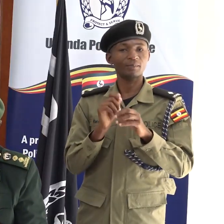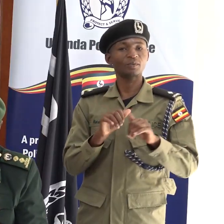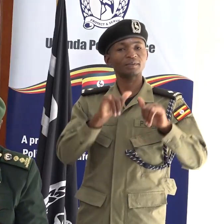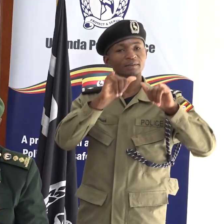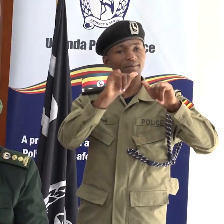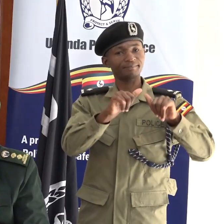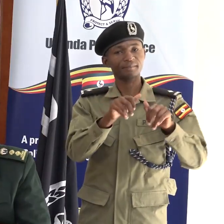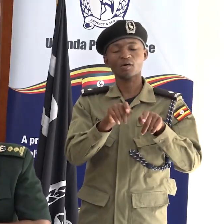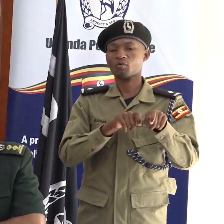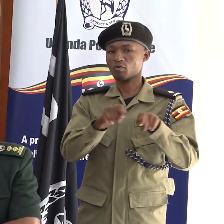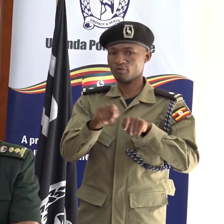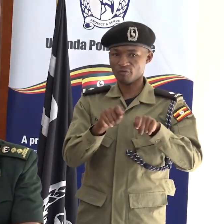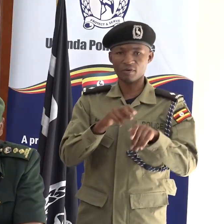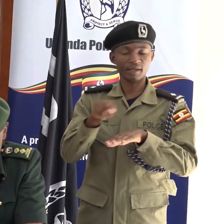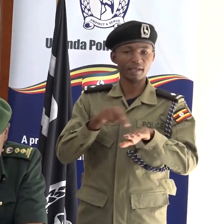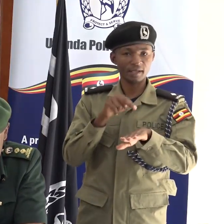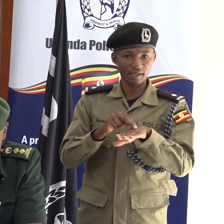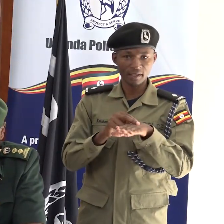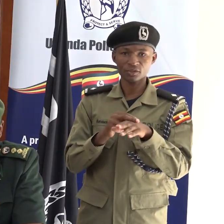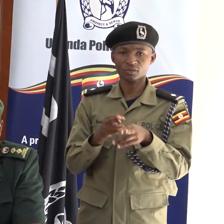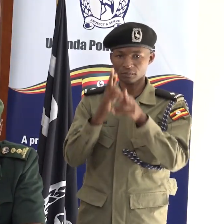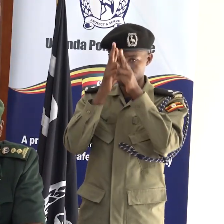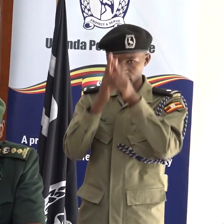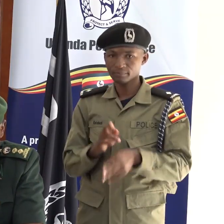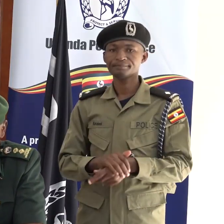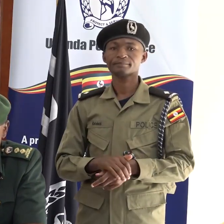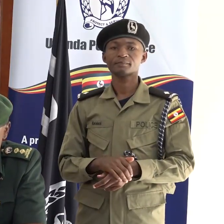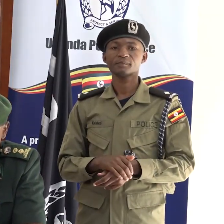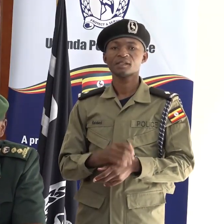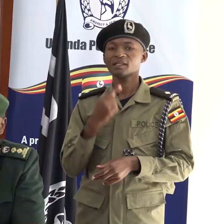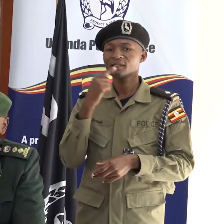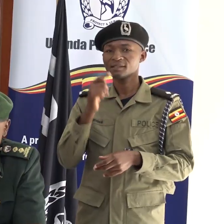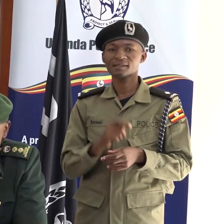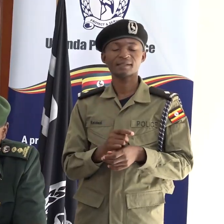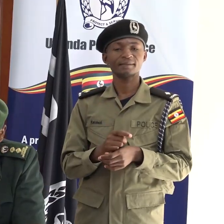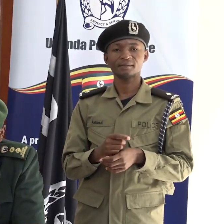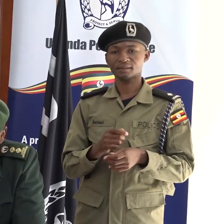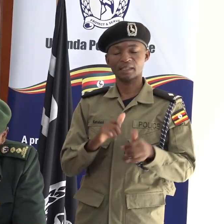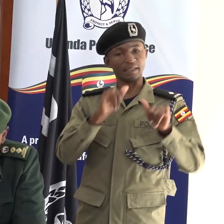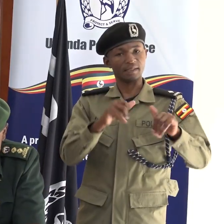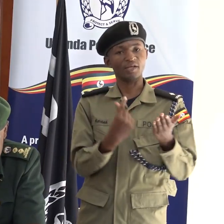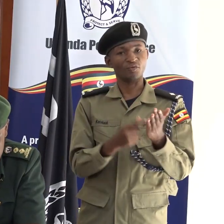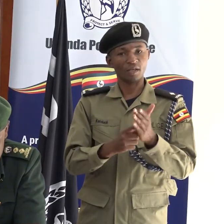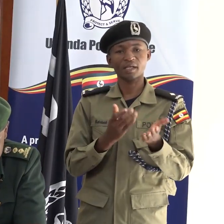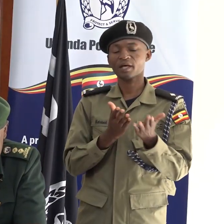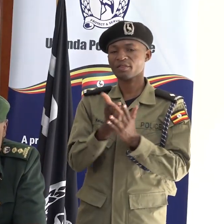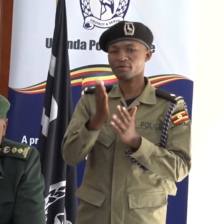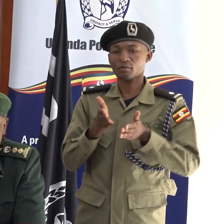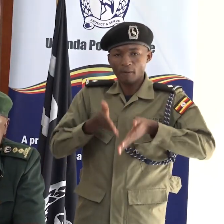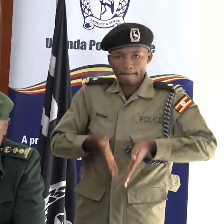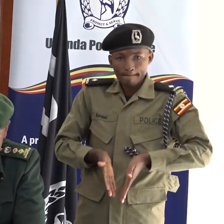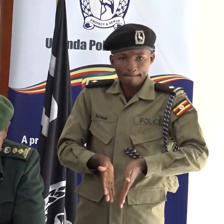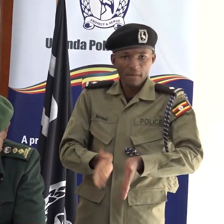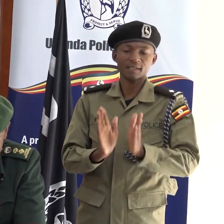loyalty. He referred to citizenship by birth as per the 1995 Constitution of Uganda,